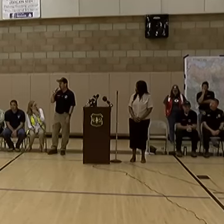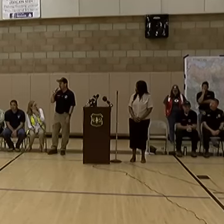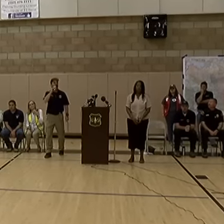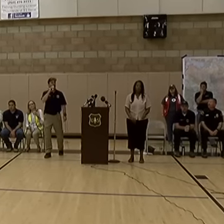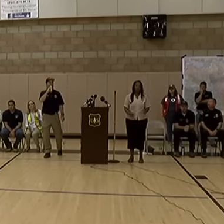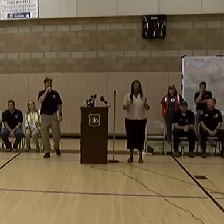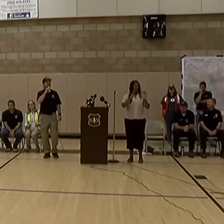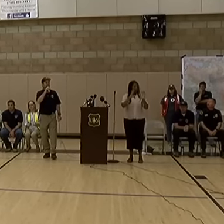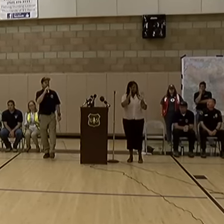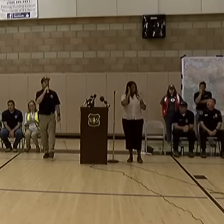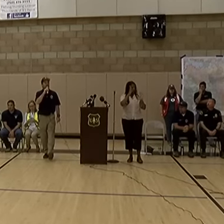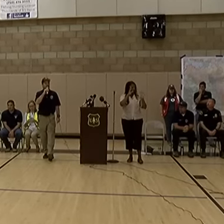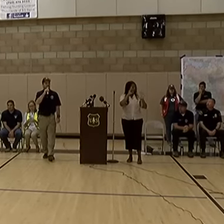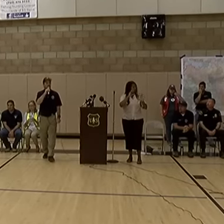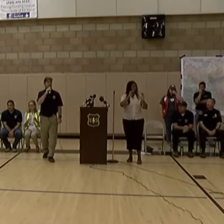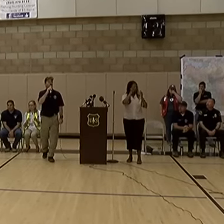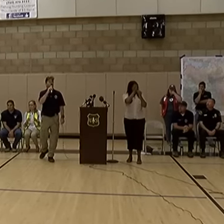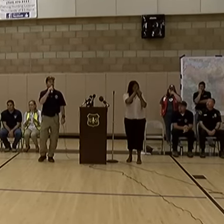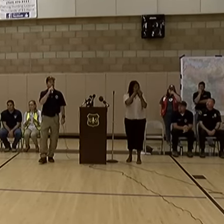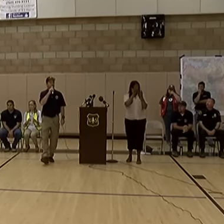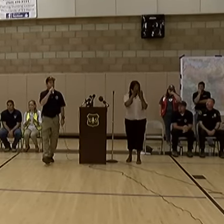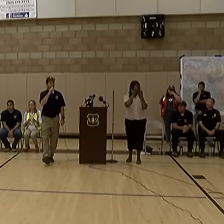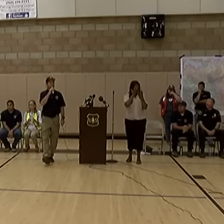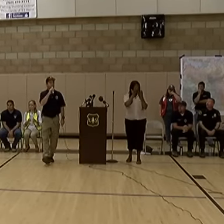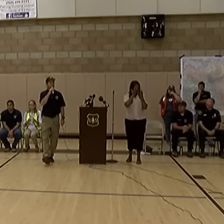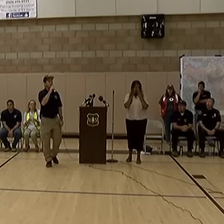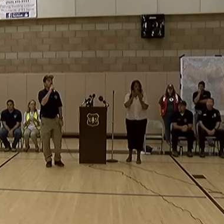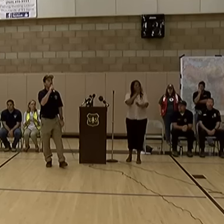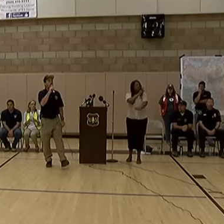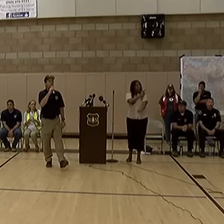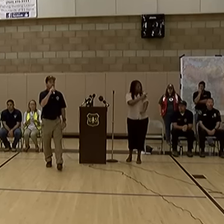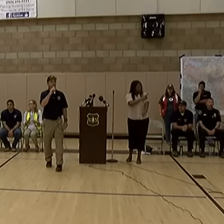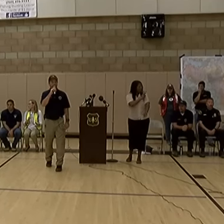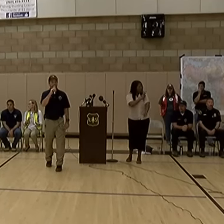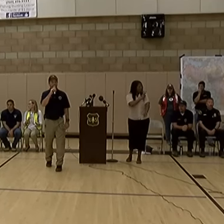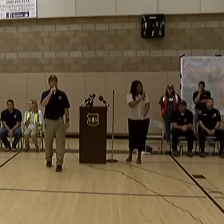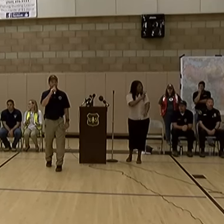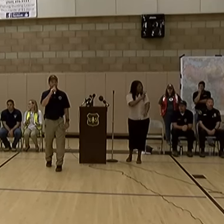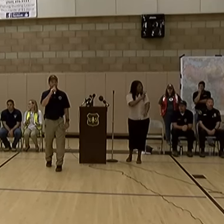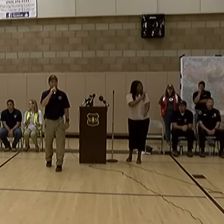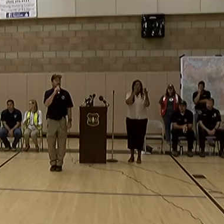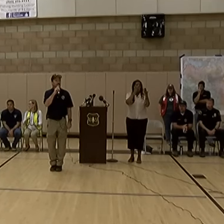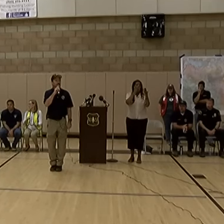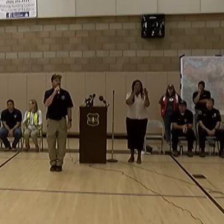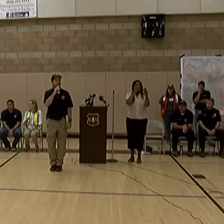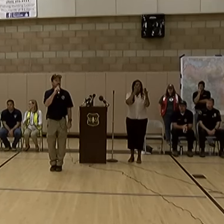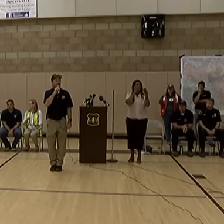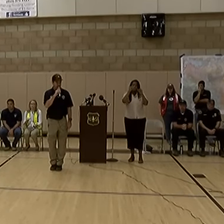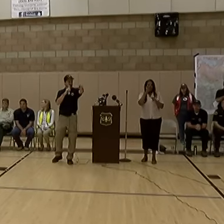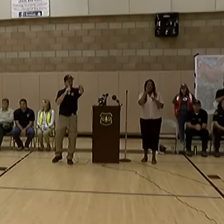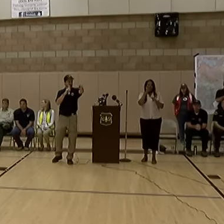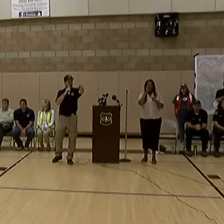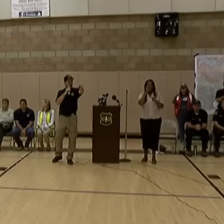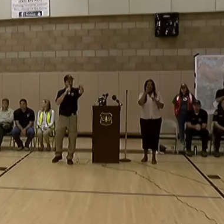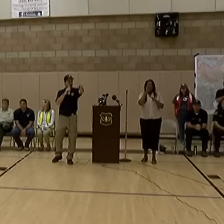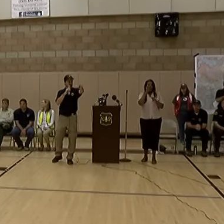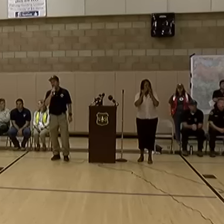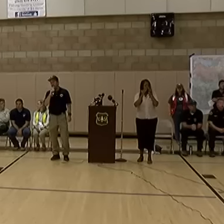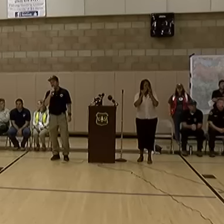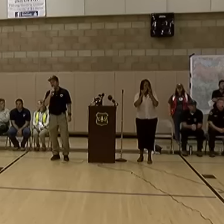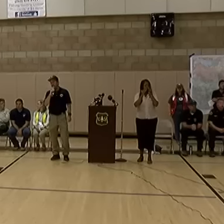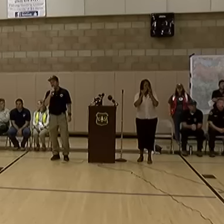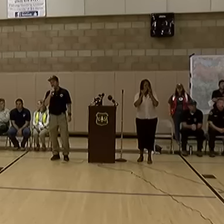Let me just clarify. The hospital, the patients were all relocated yesterday. Let